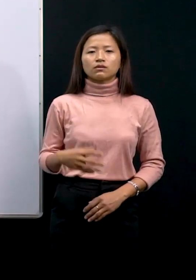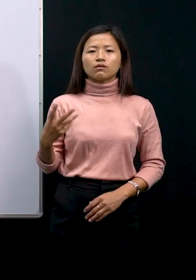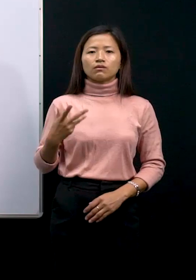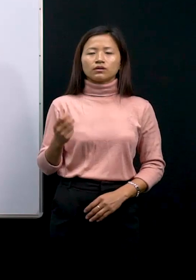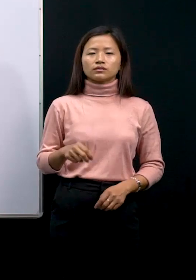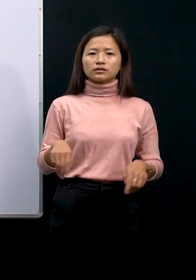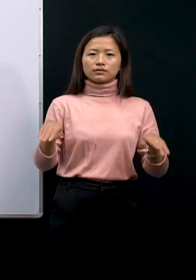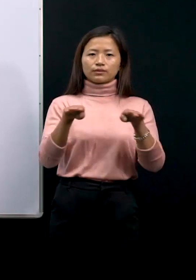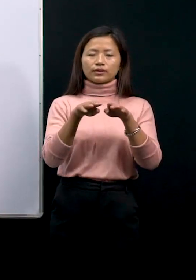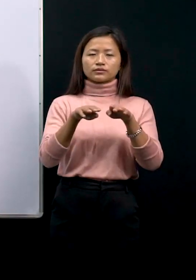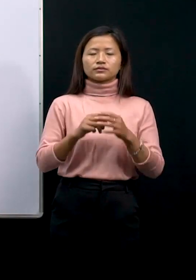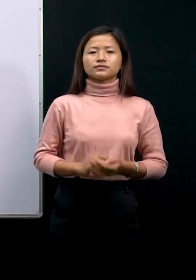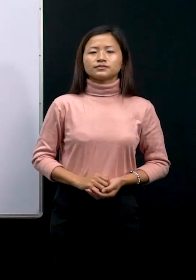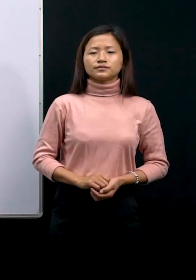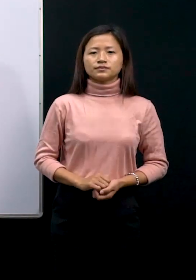Radii, right?